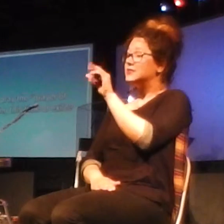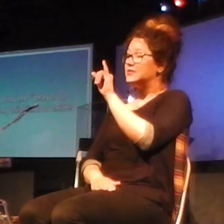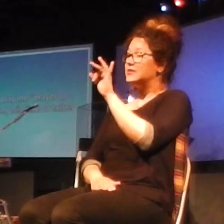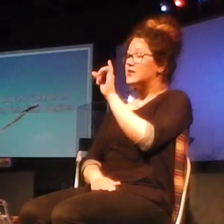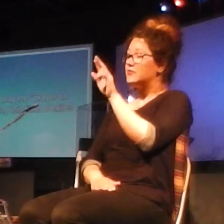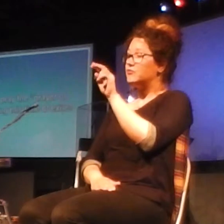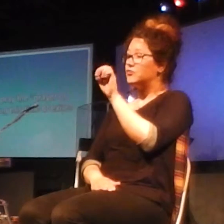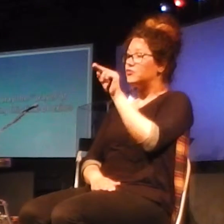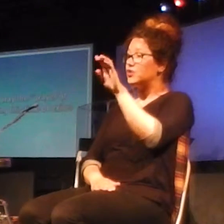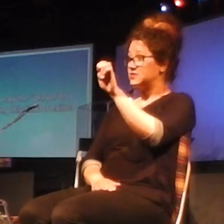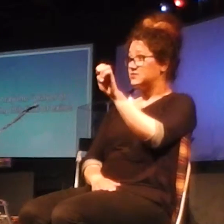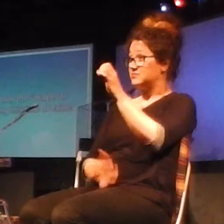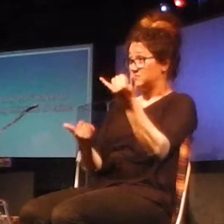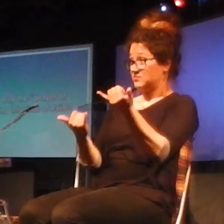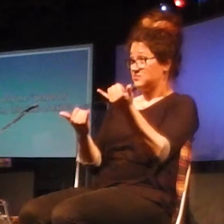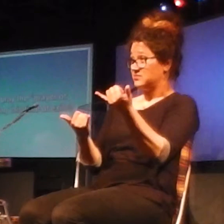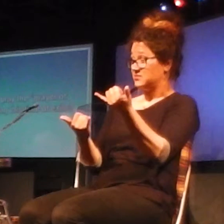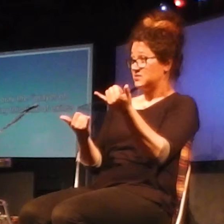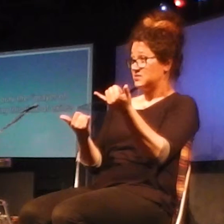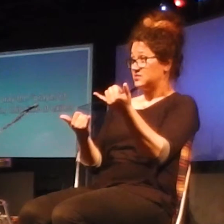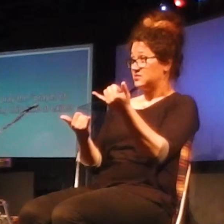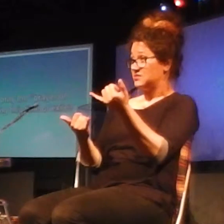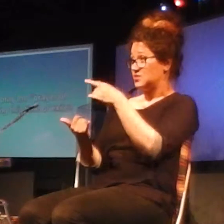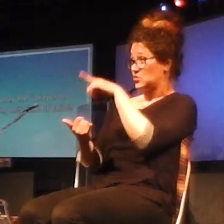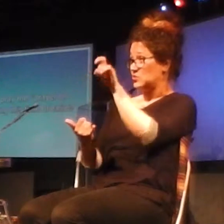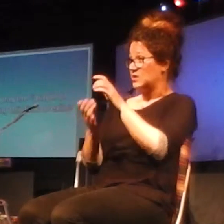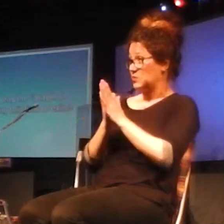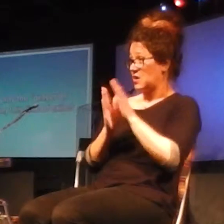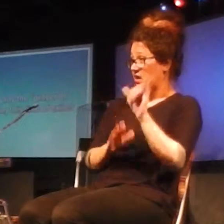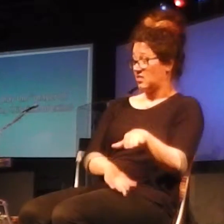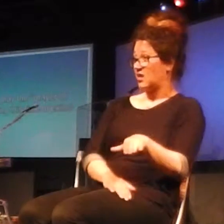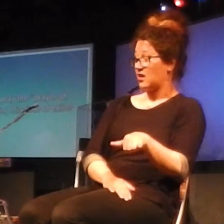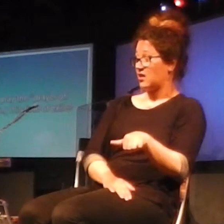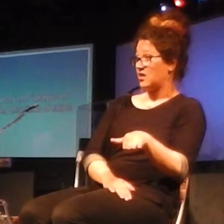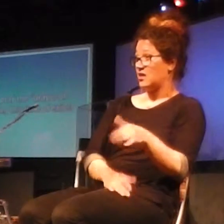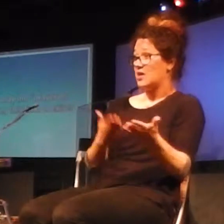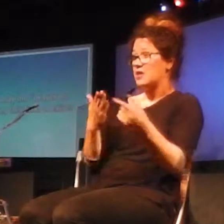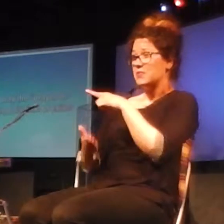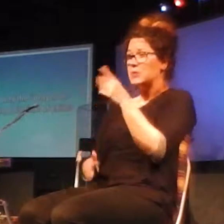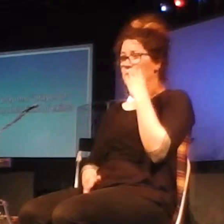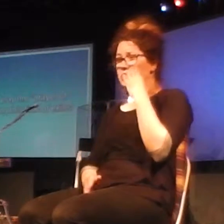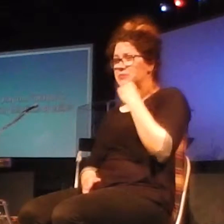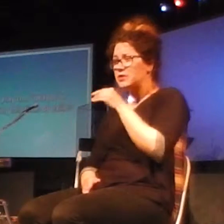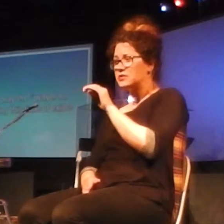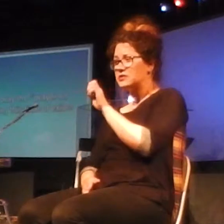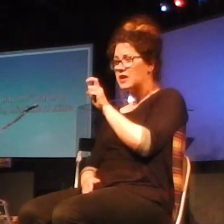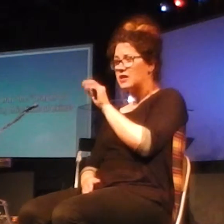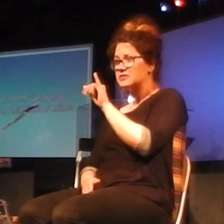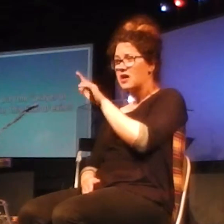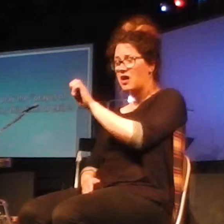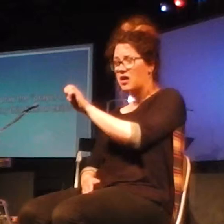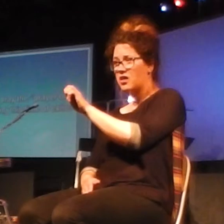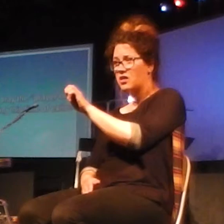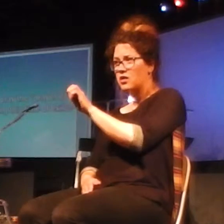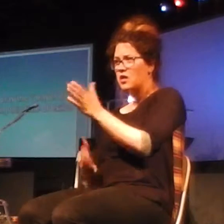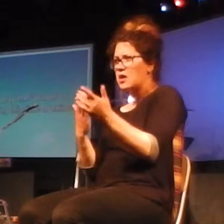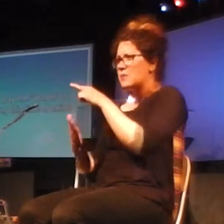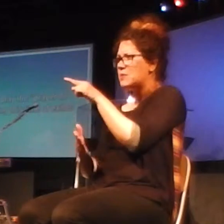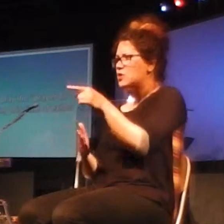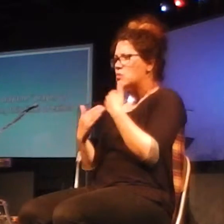of indifference during this time of exile that you're experiencing, is there anything that you are white knuckle gripped